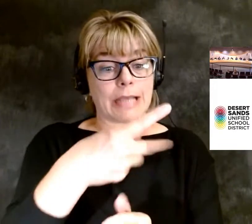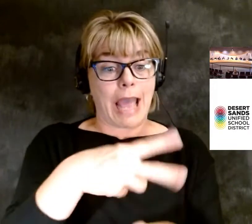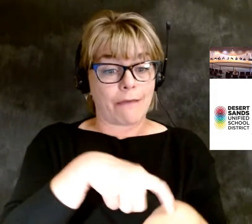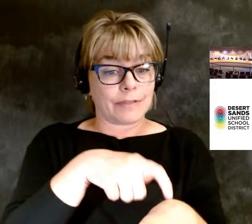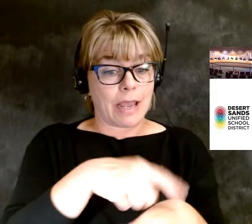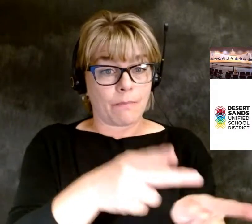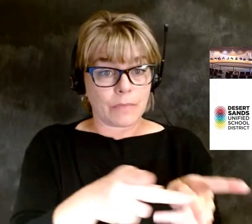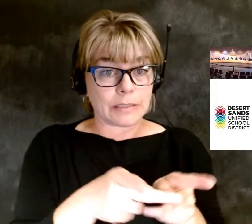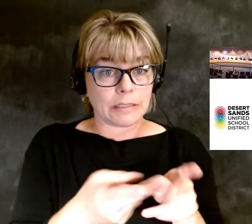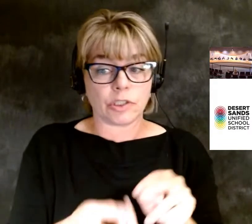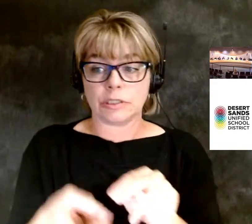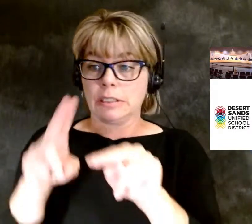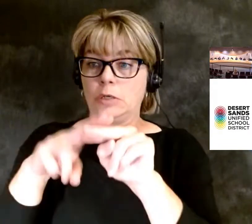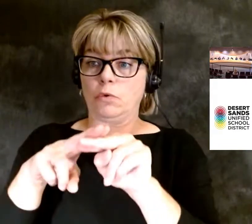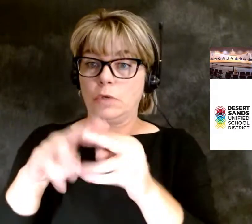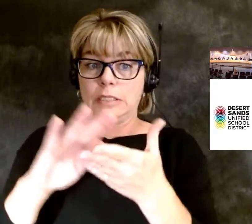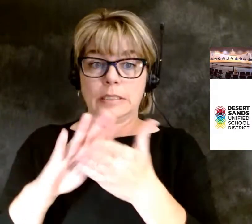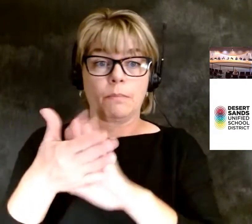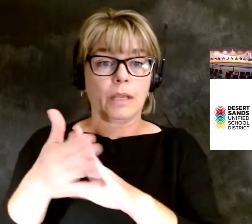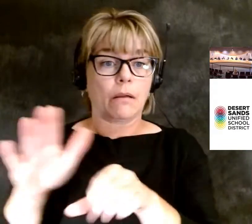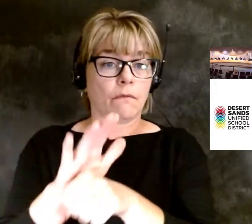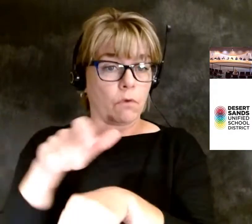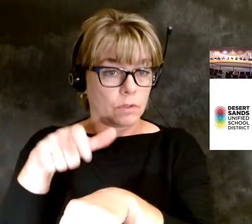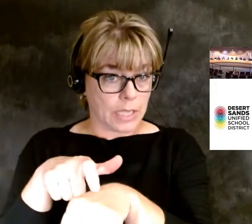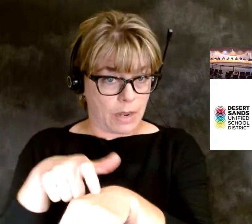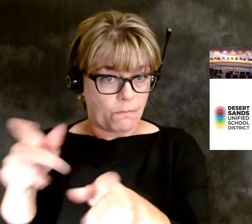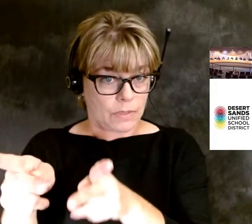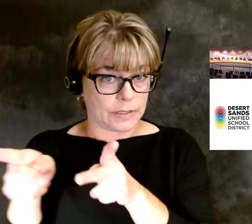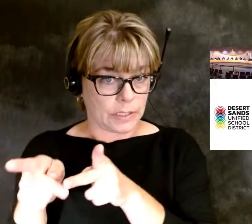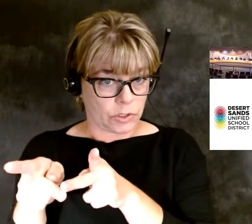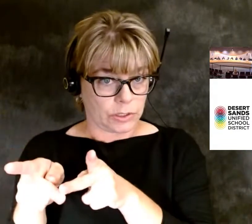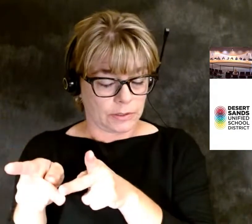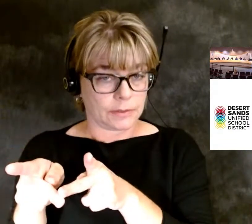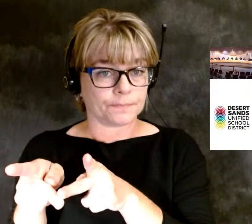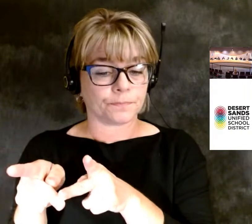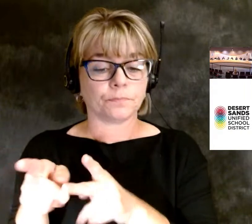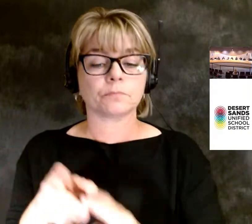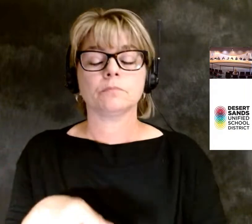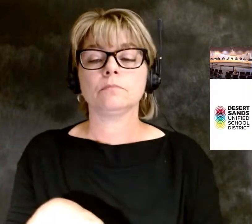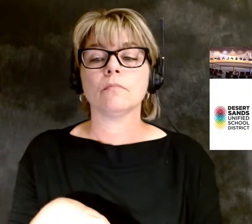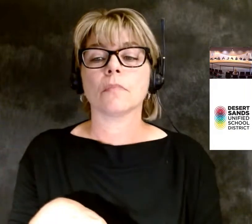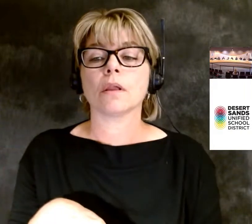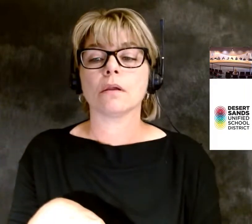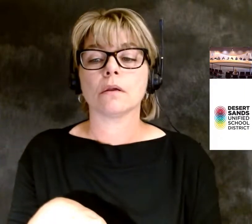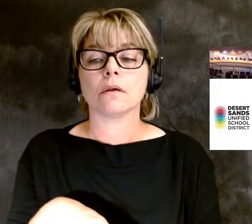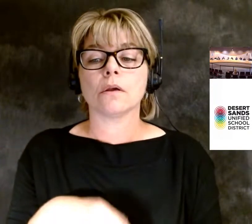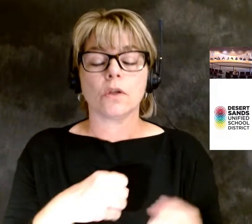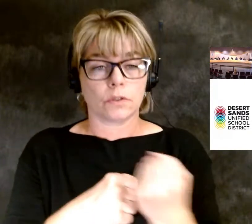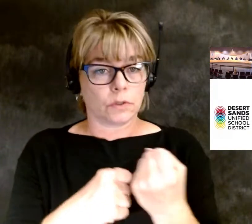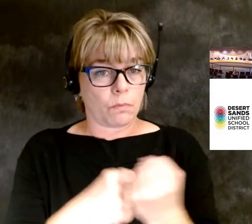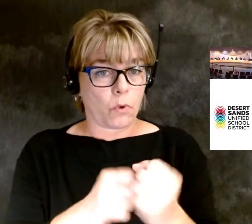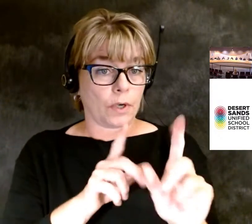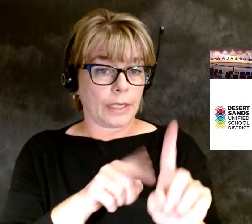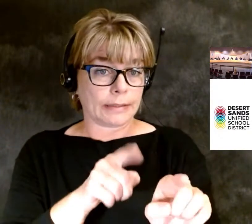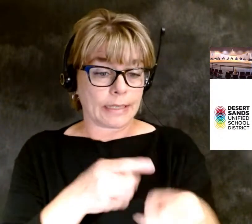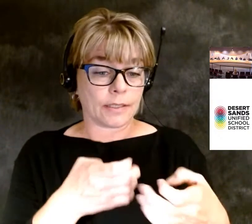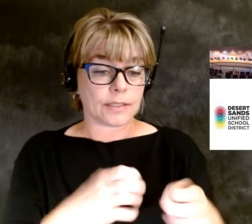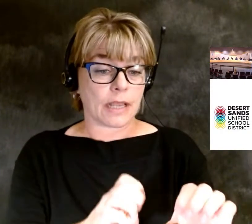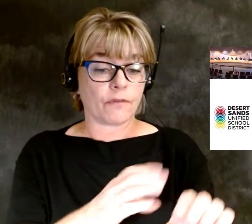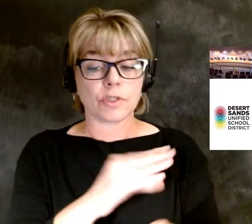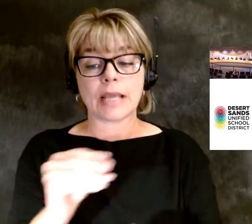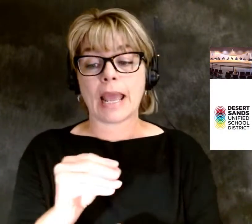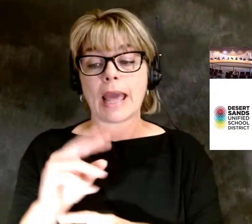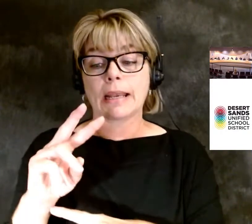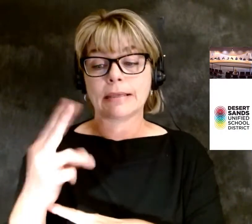positions. Reinstating community technician positions to support attendance efforts and adding a second project